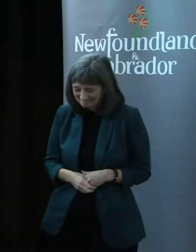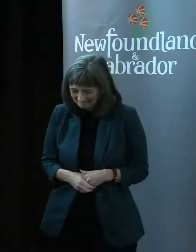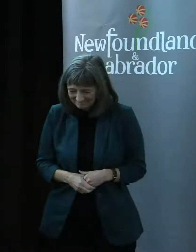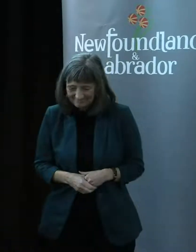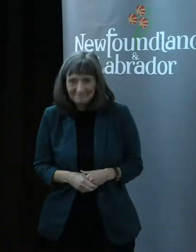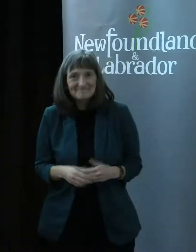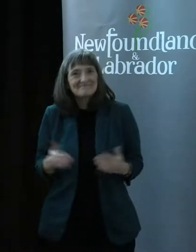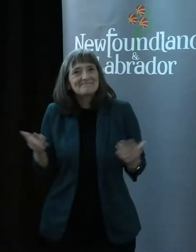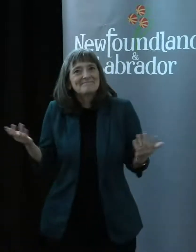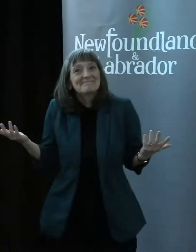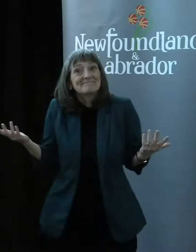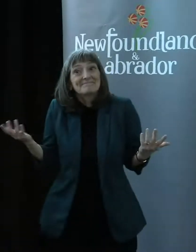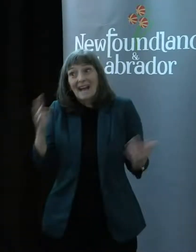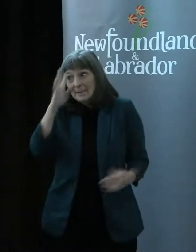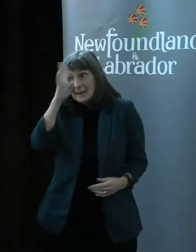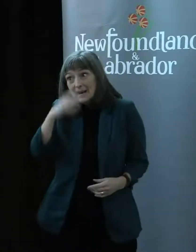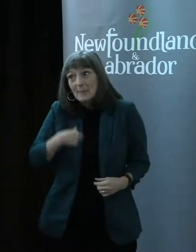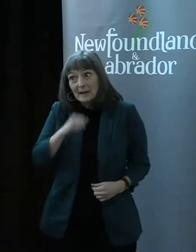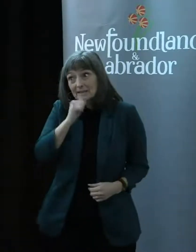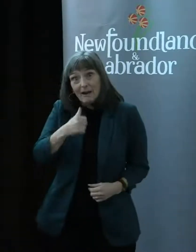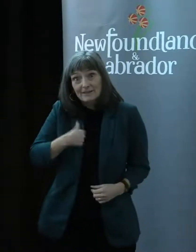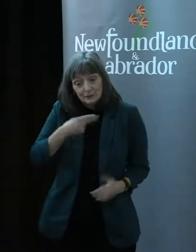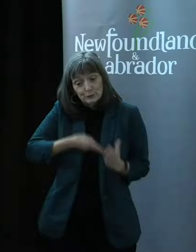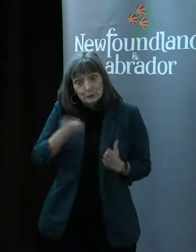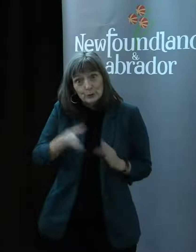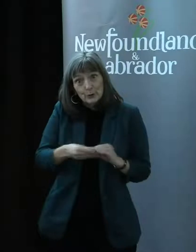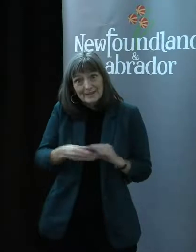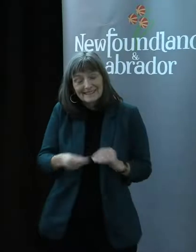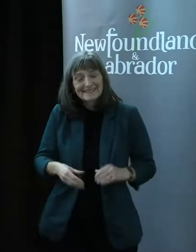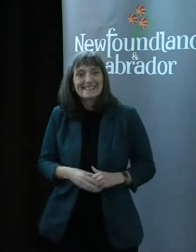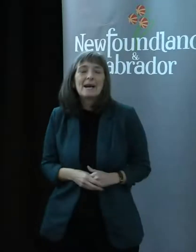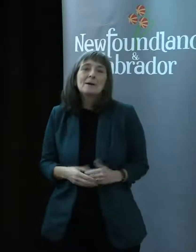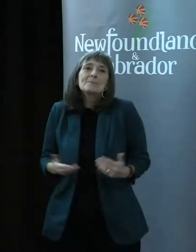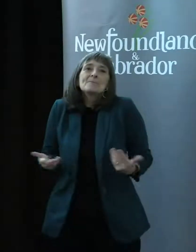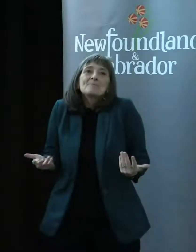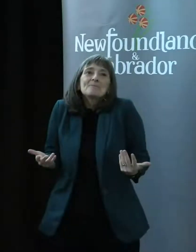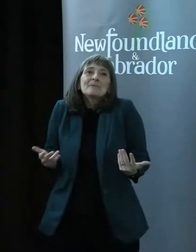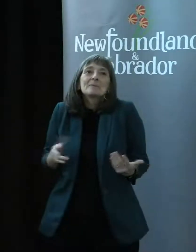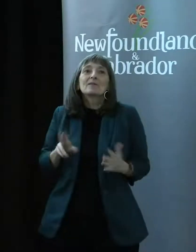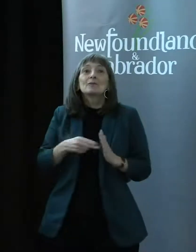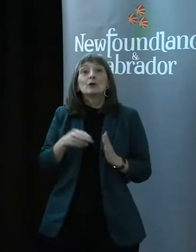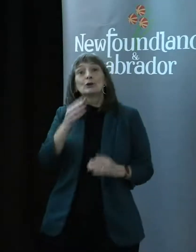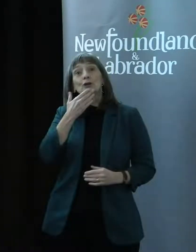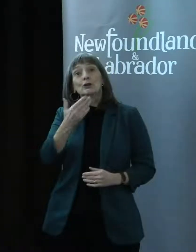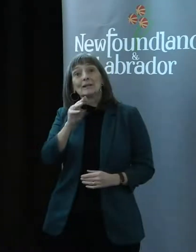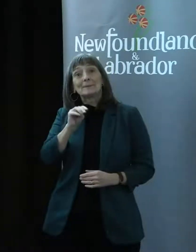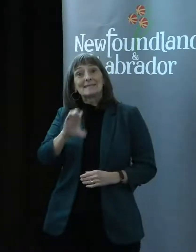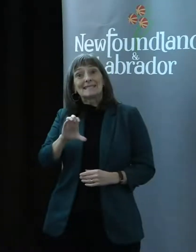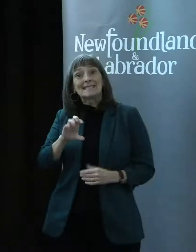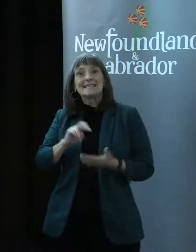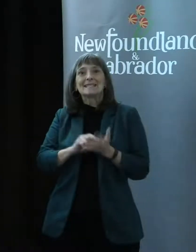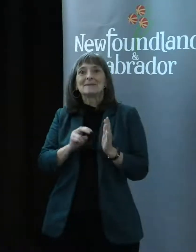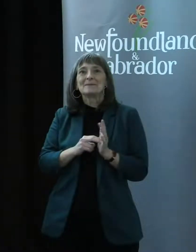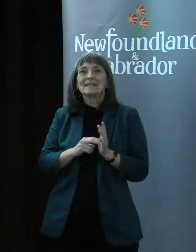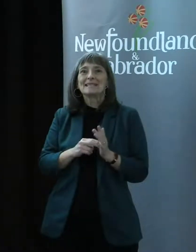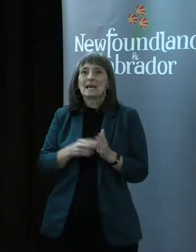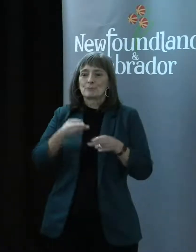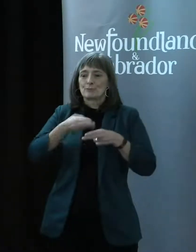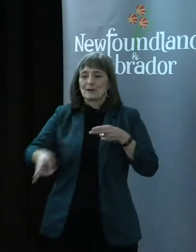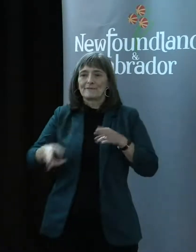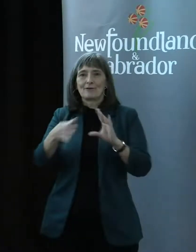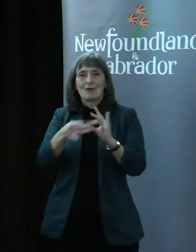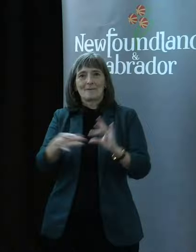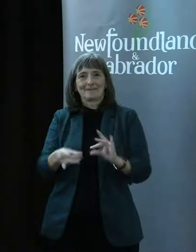So you think I made that up, but I didn't. But they say the role of a good MC is to say everything as briefly